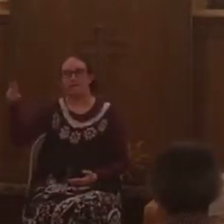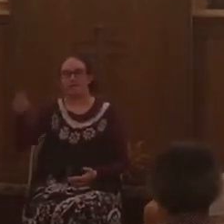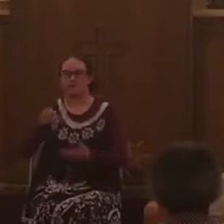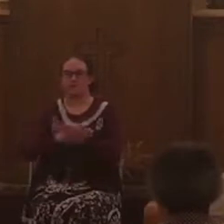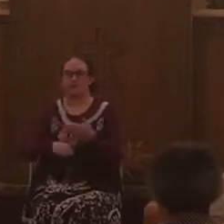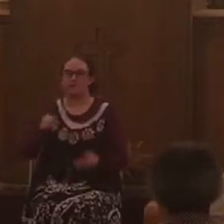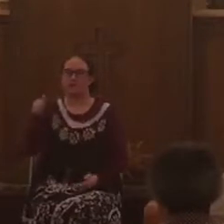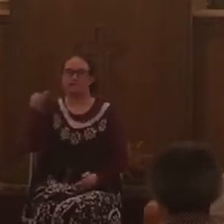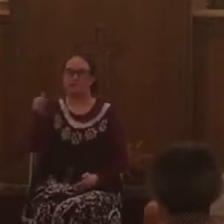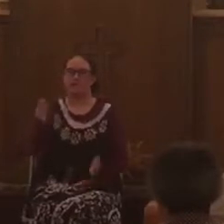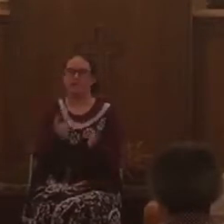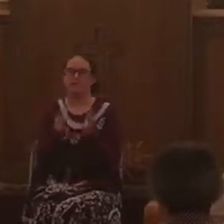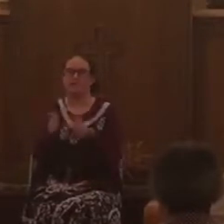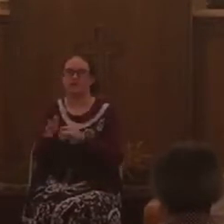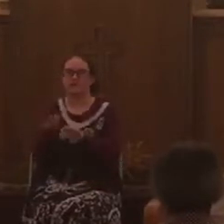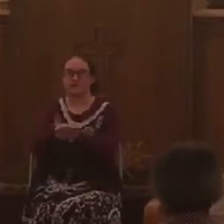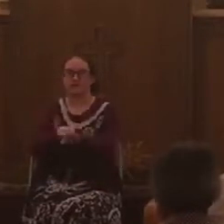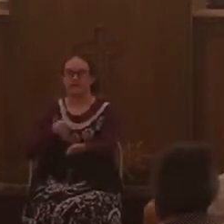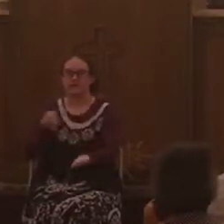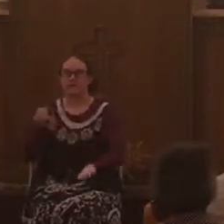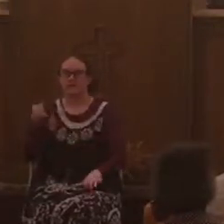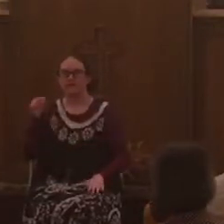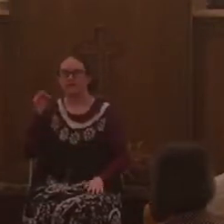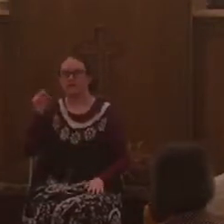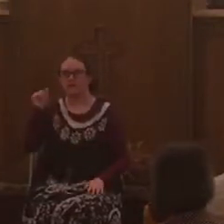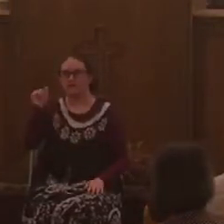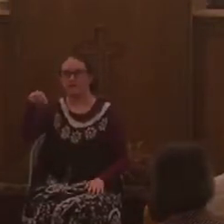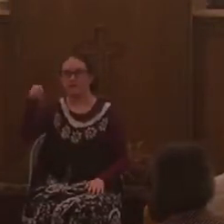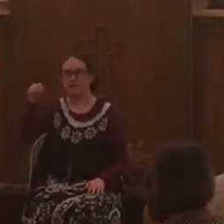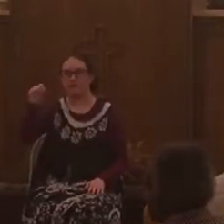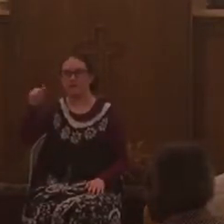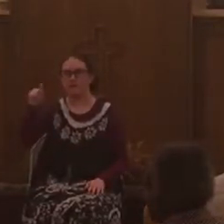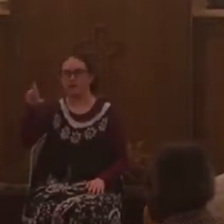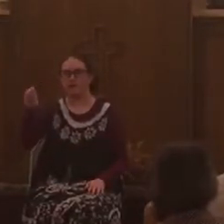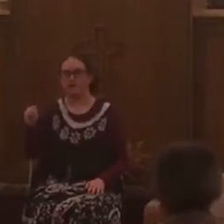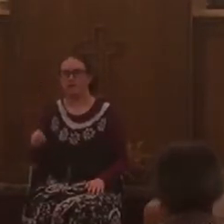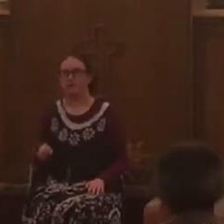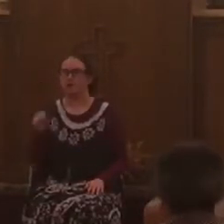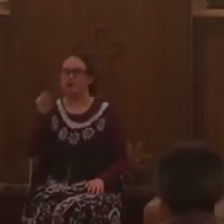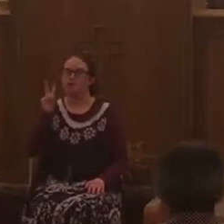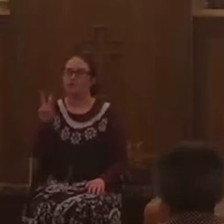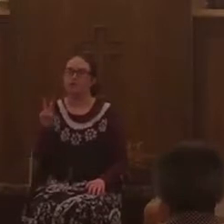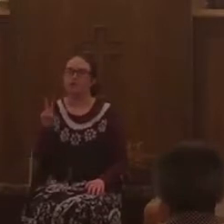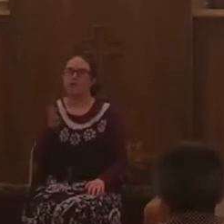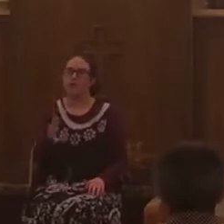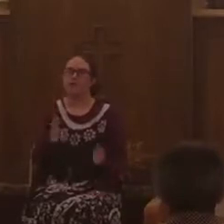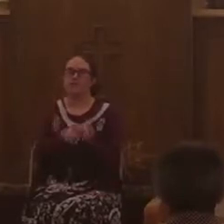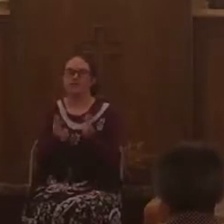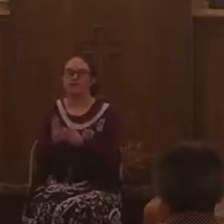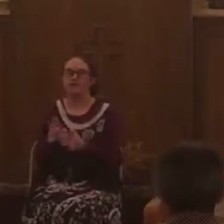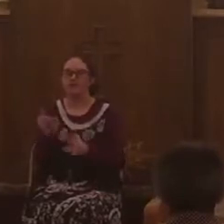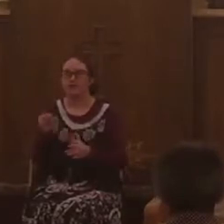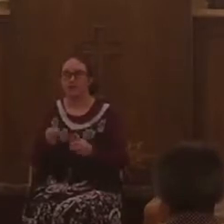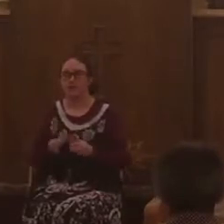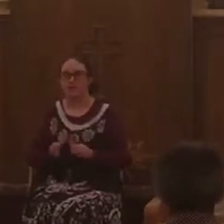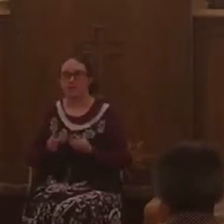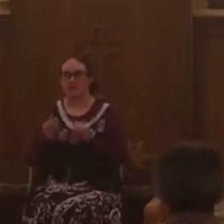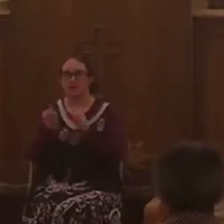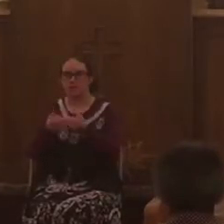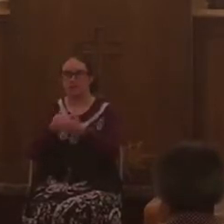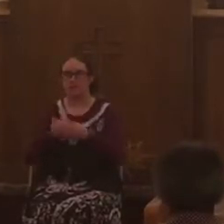when Jesus called his 12 disciples to him, there were two things that Jesus did before he sent them